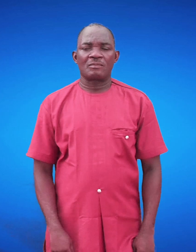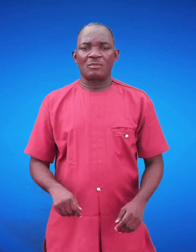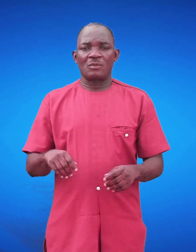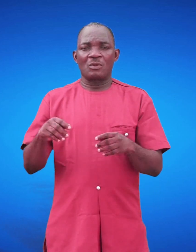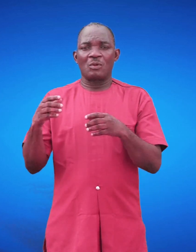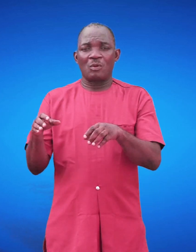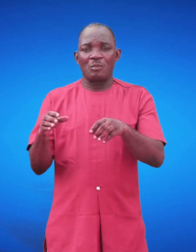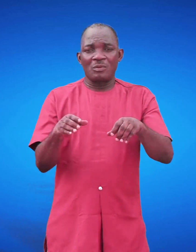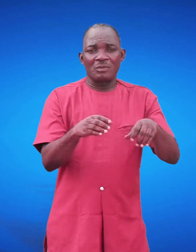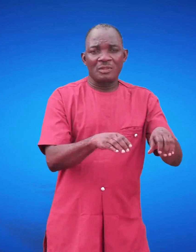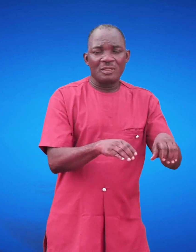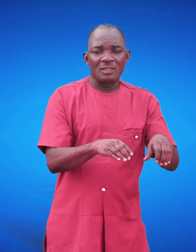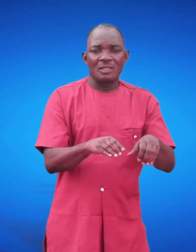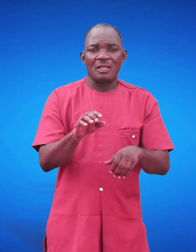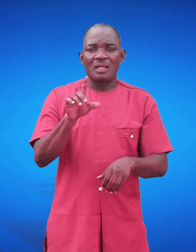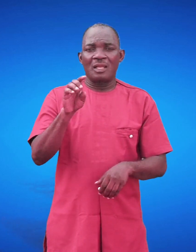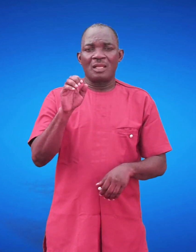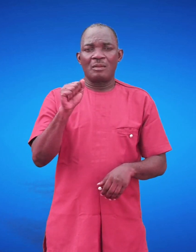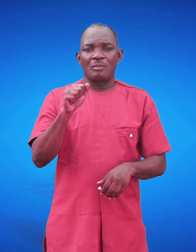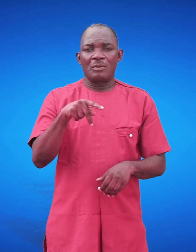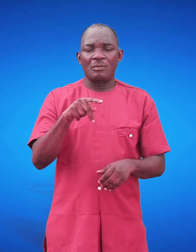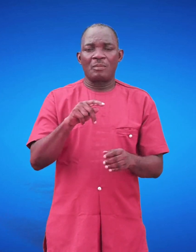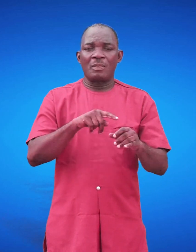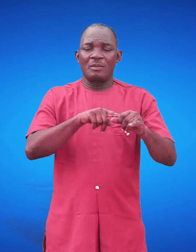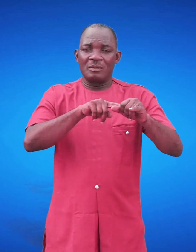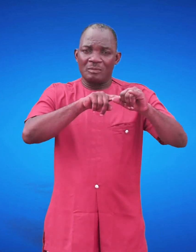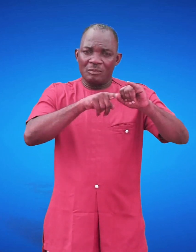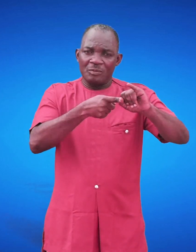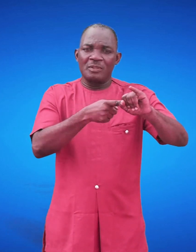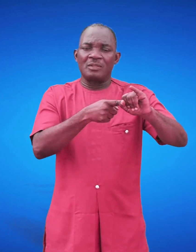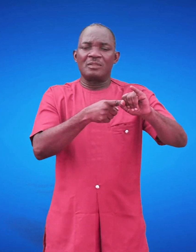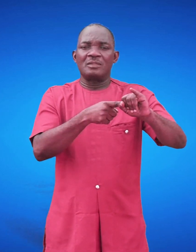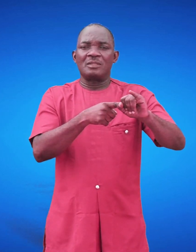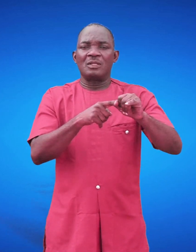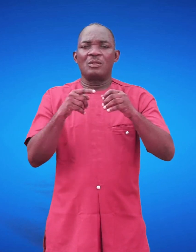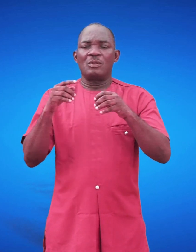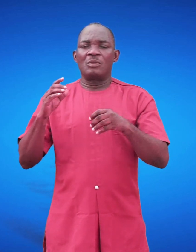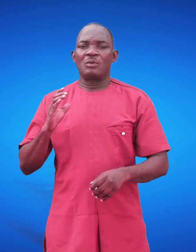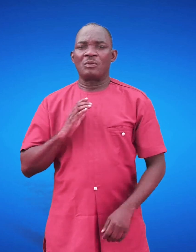Community LEAP Implementation Committee.